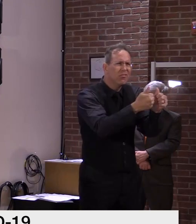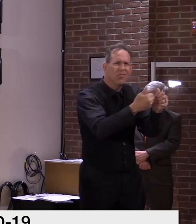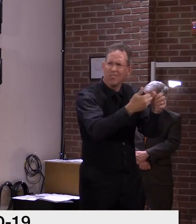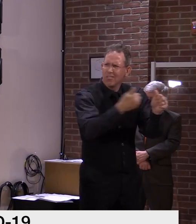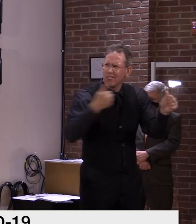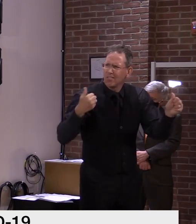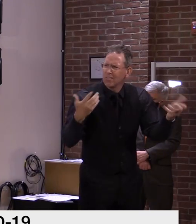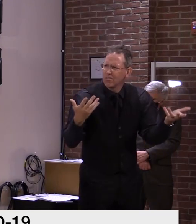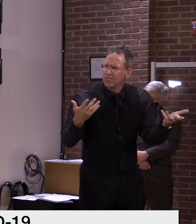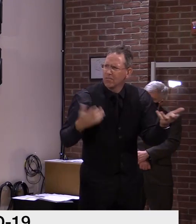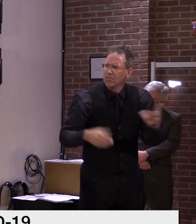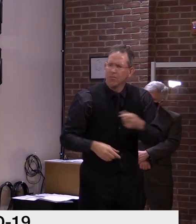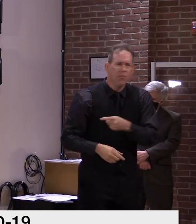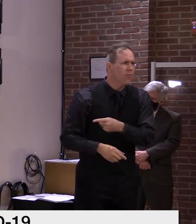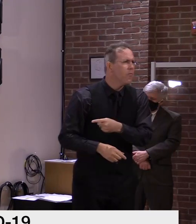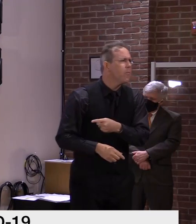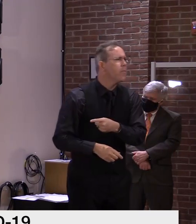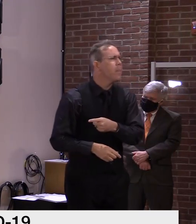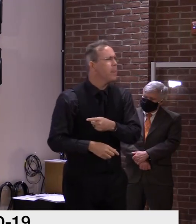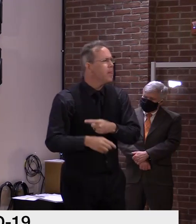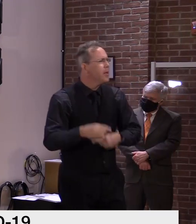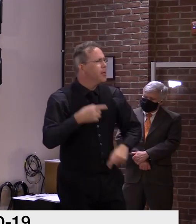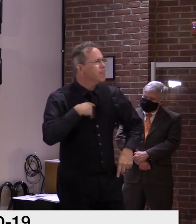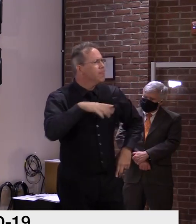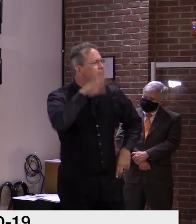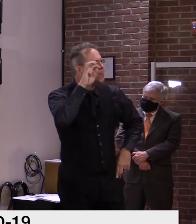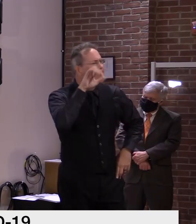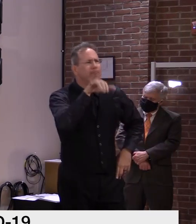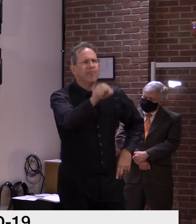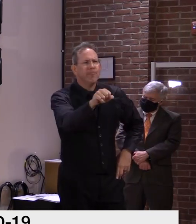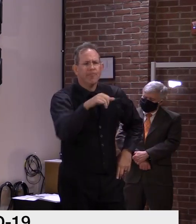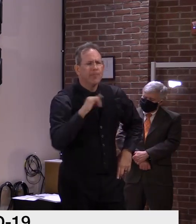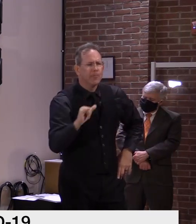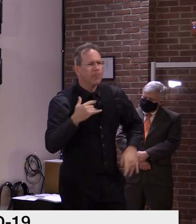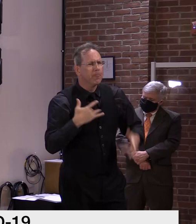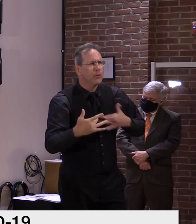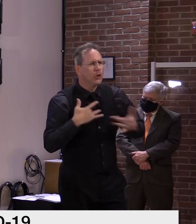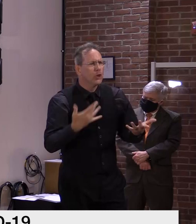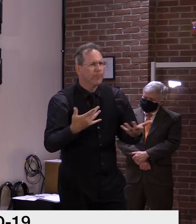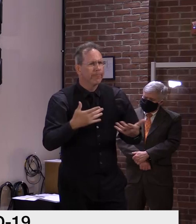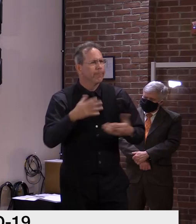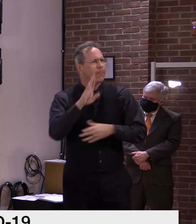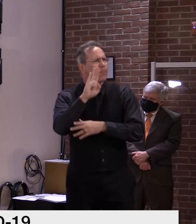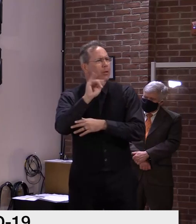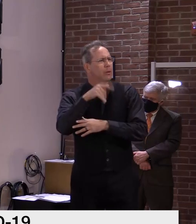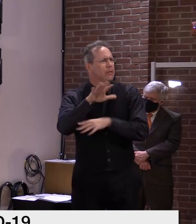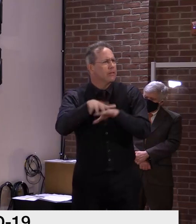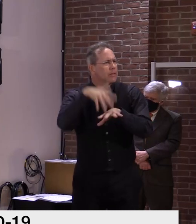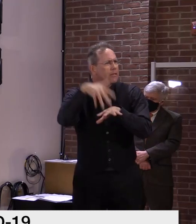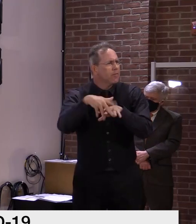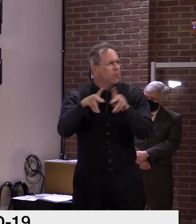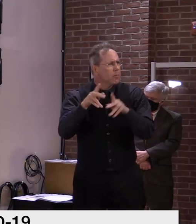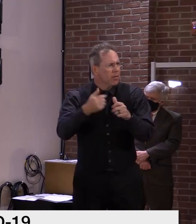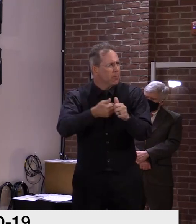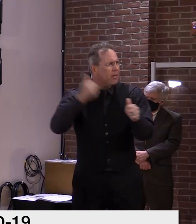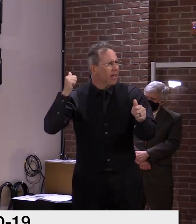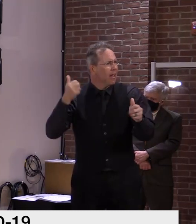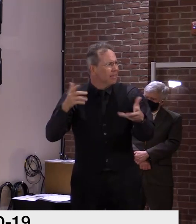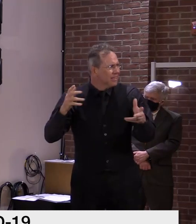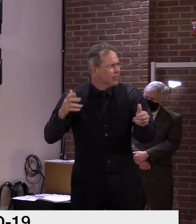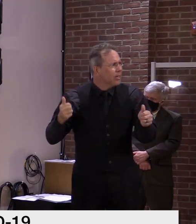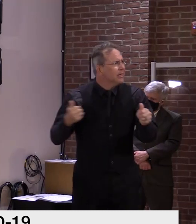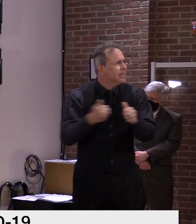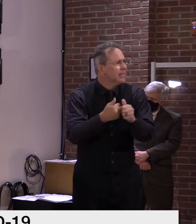the that is the population that's impacted the most. Again, it may have something to do with